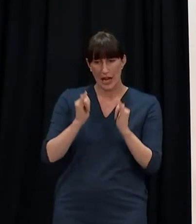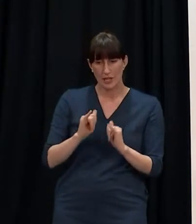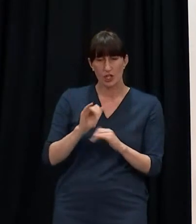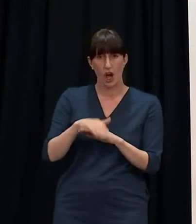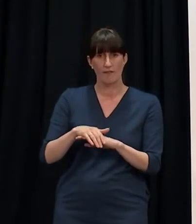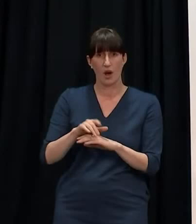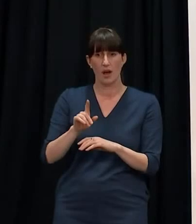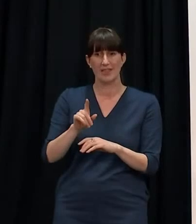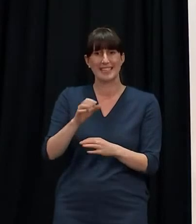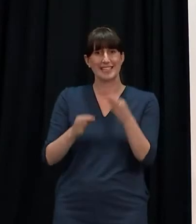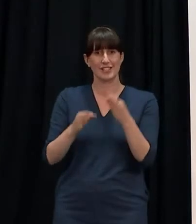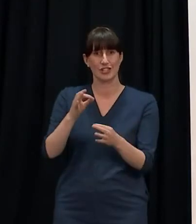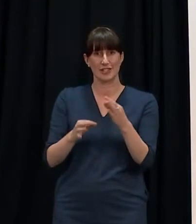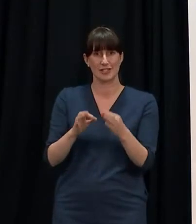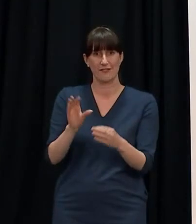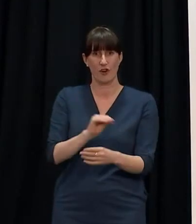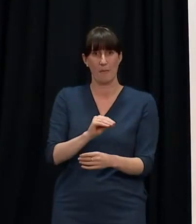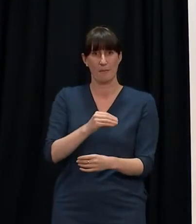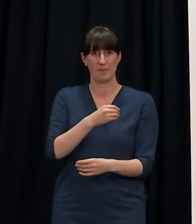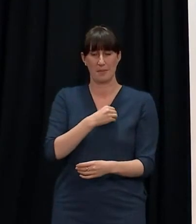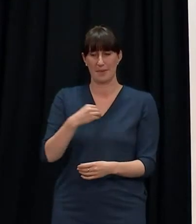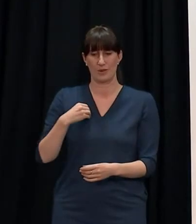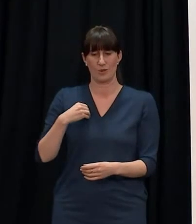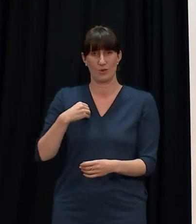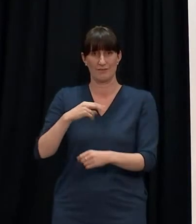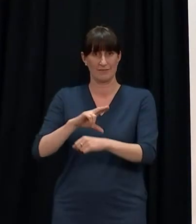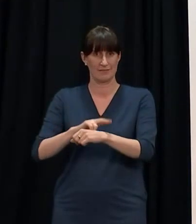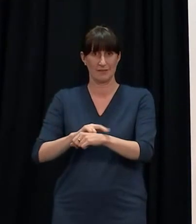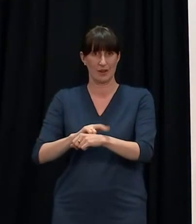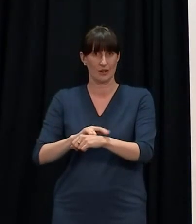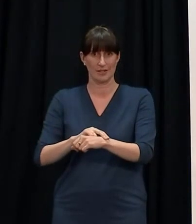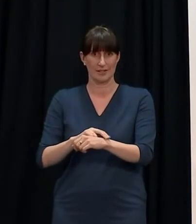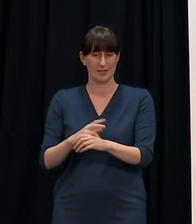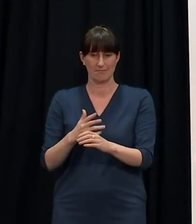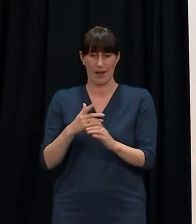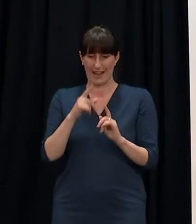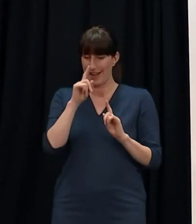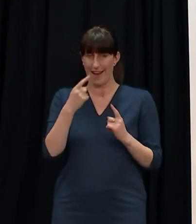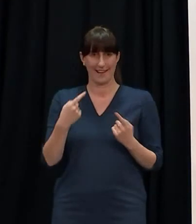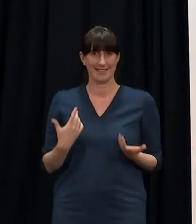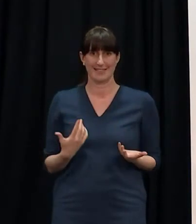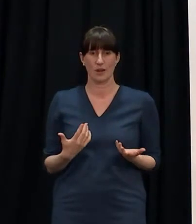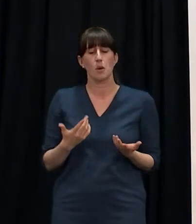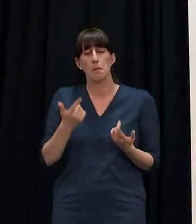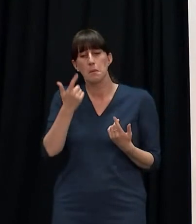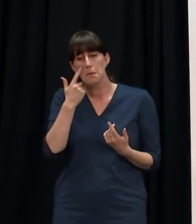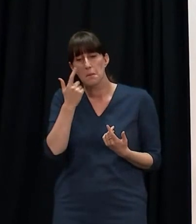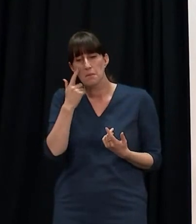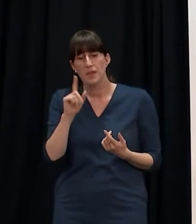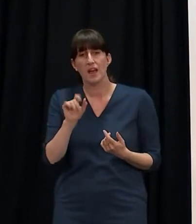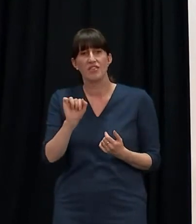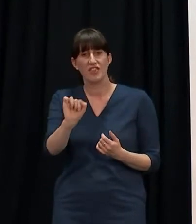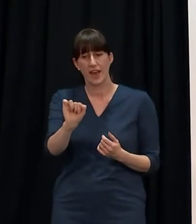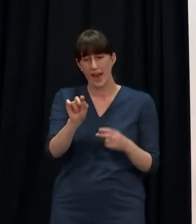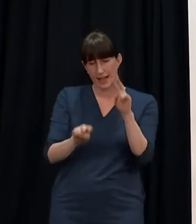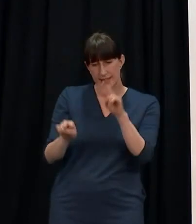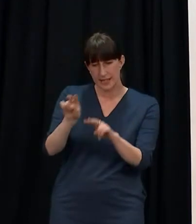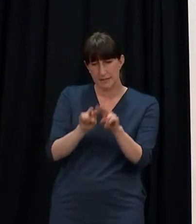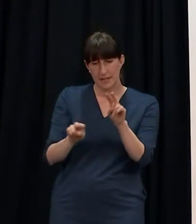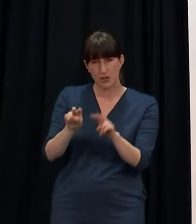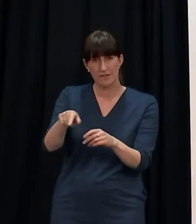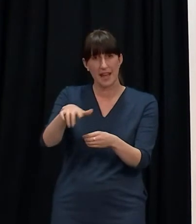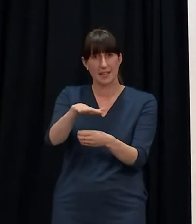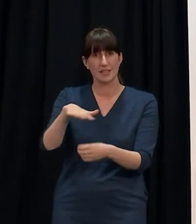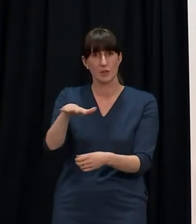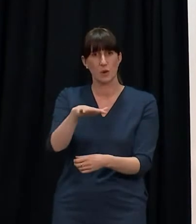and those who are actually there providing the care on the ground, and I wouldn't pretend to be able to do that. So let's see what comes out of that assessment, and then